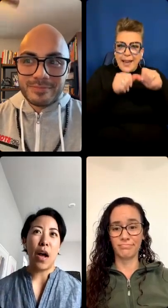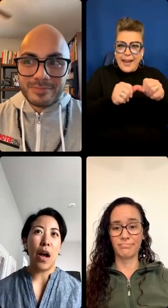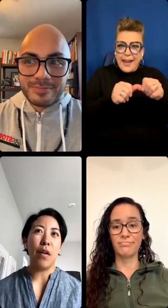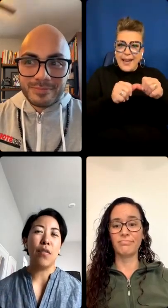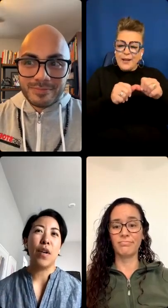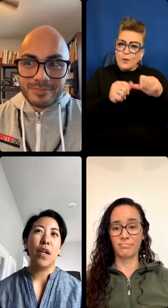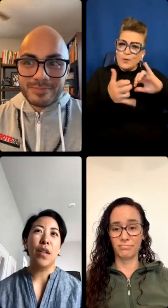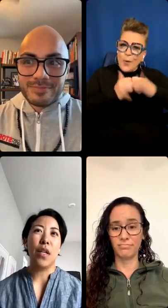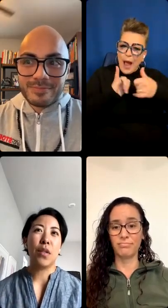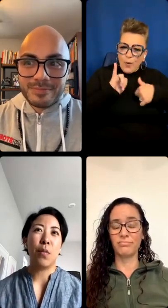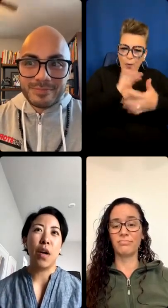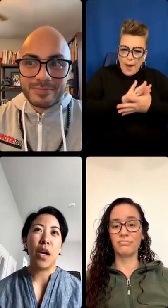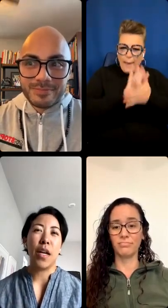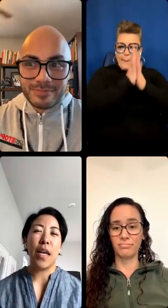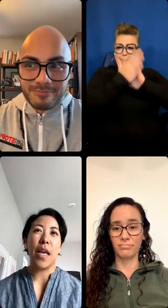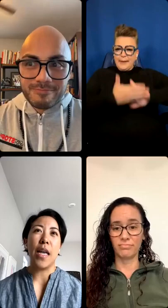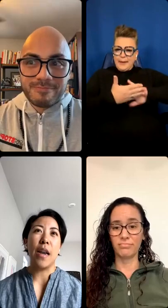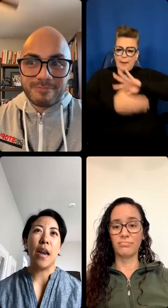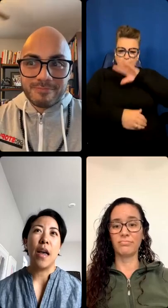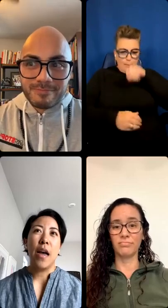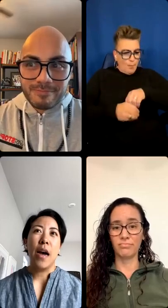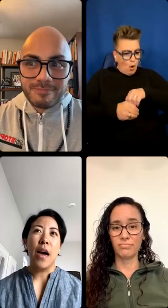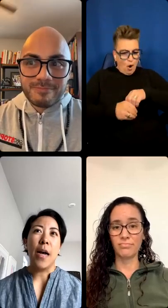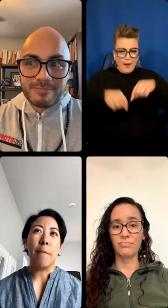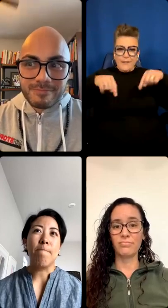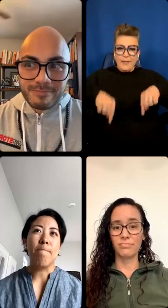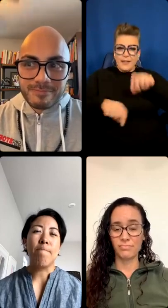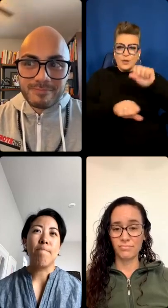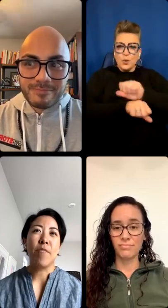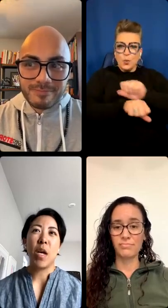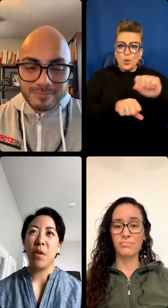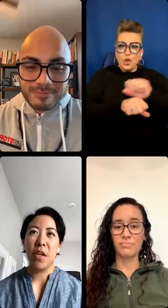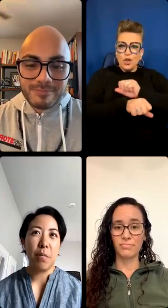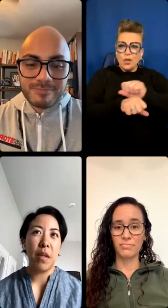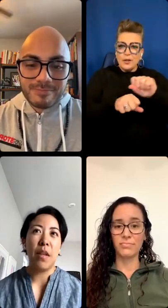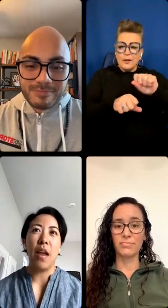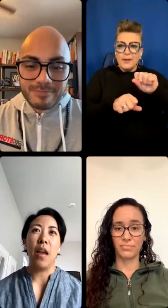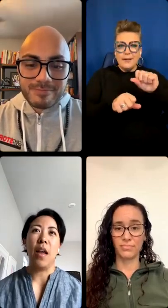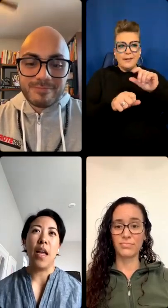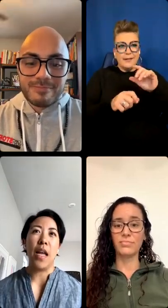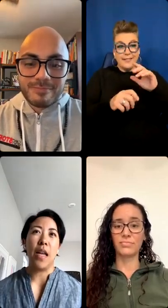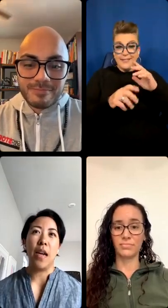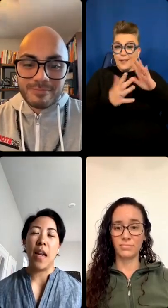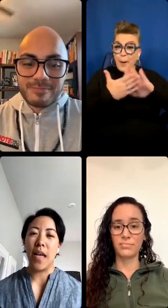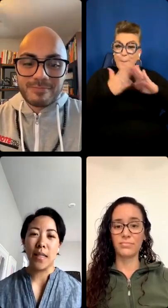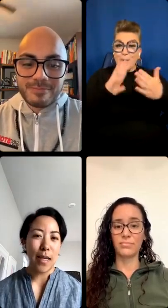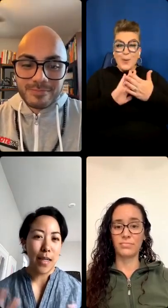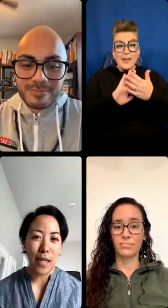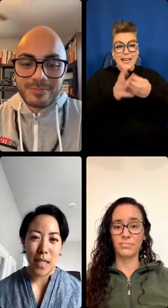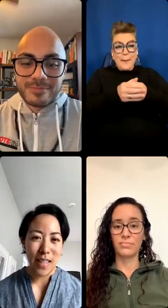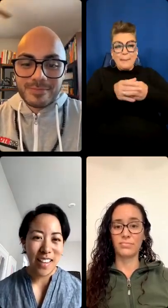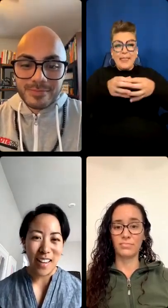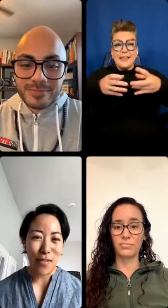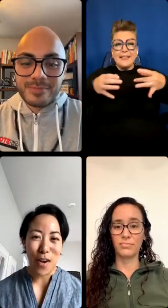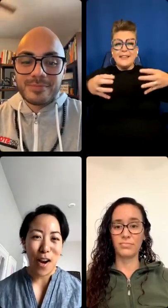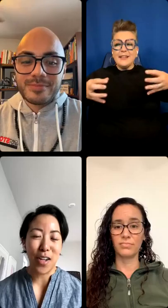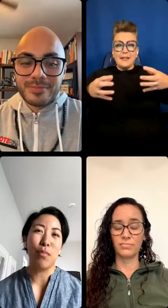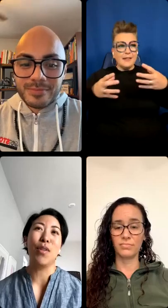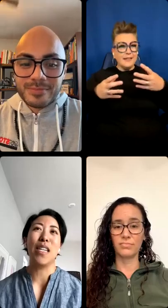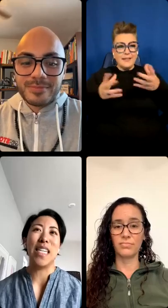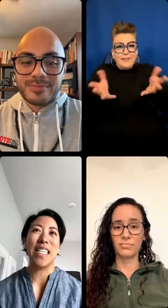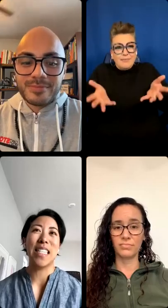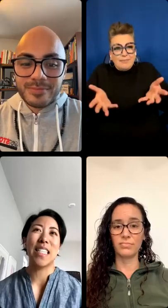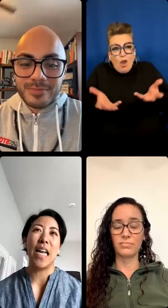part of this work in community building, in extending healing for